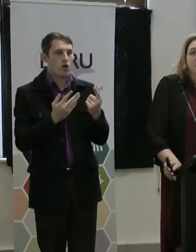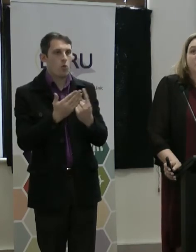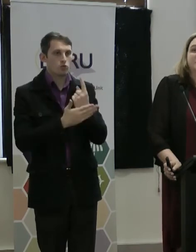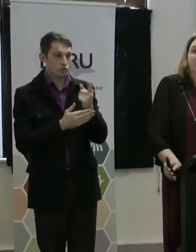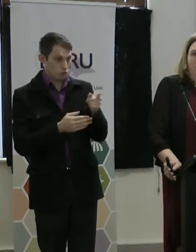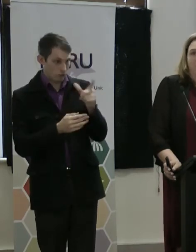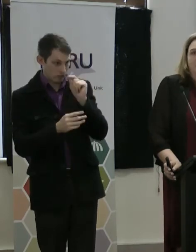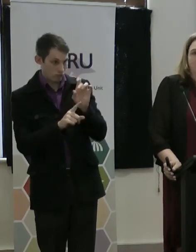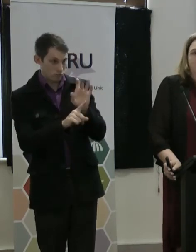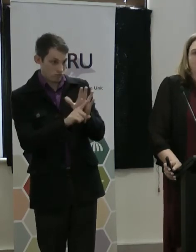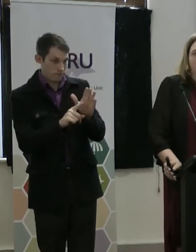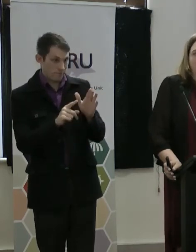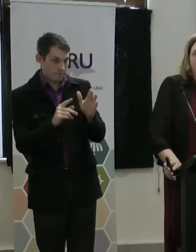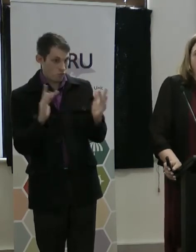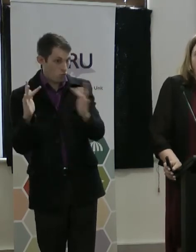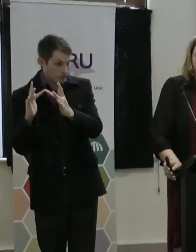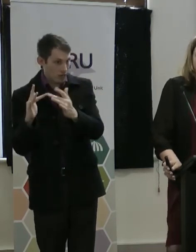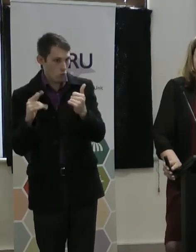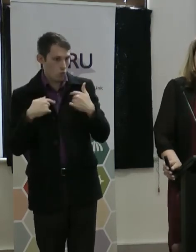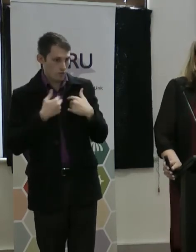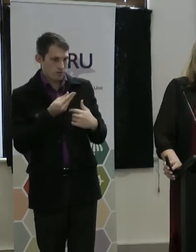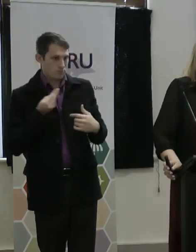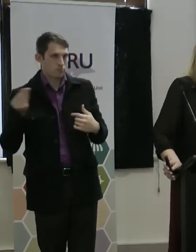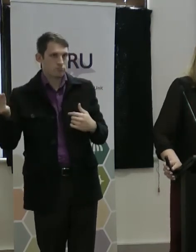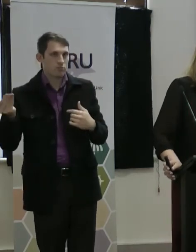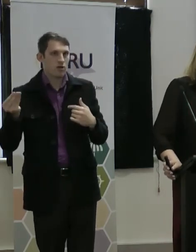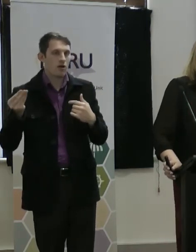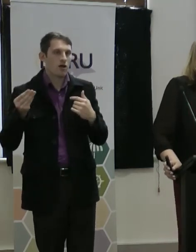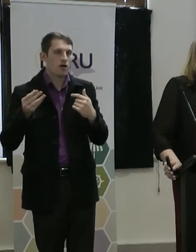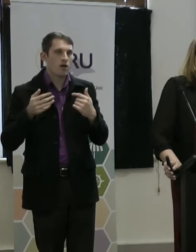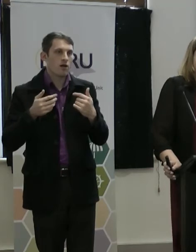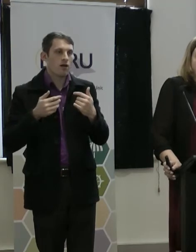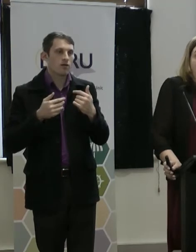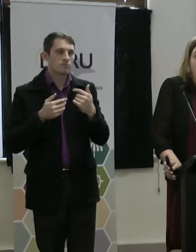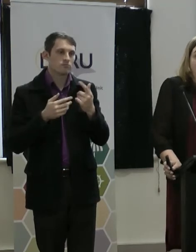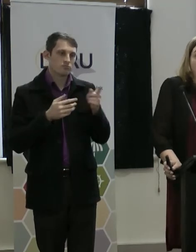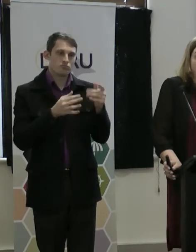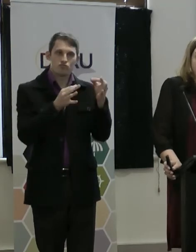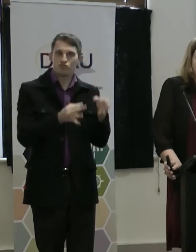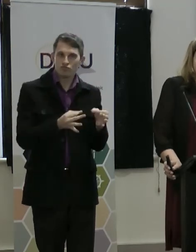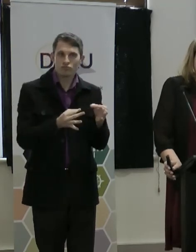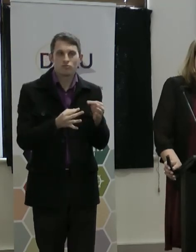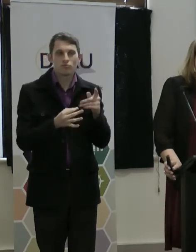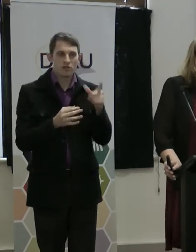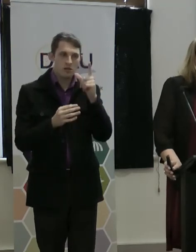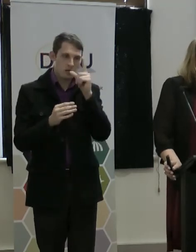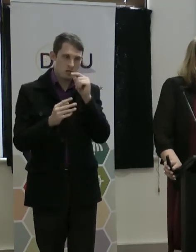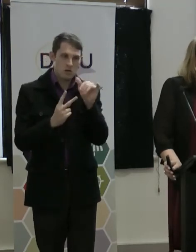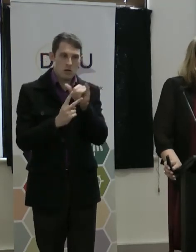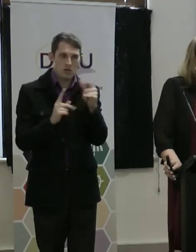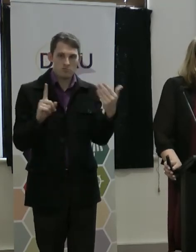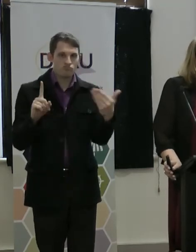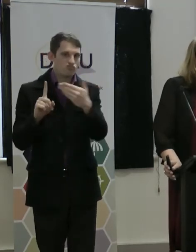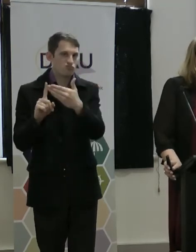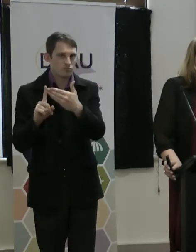referral themselves and provide them with the correct information so that they can approach that other organisation directly themselves if